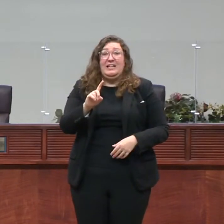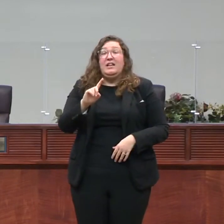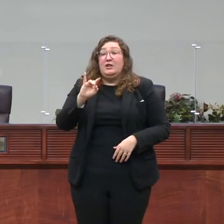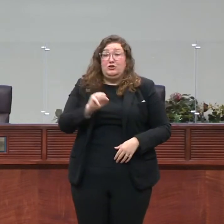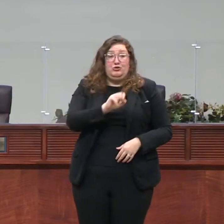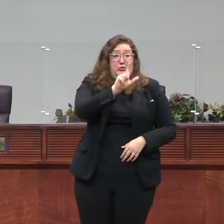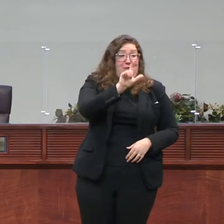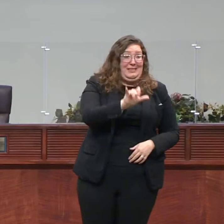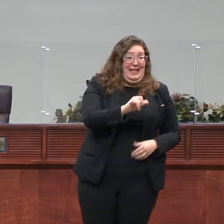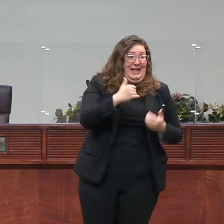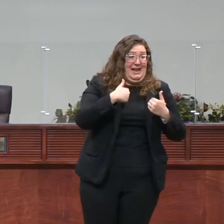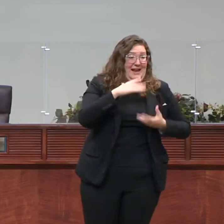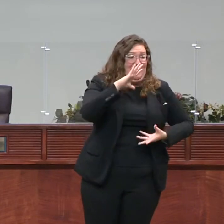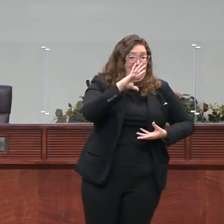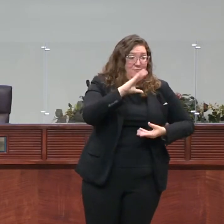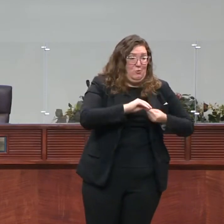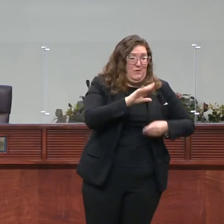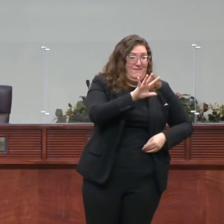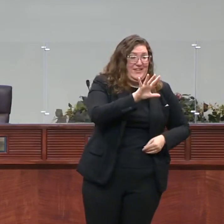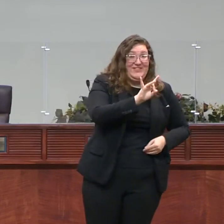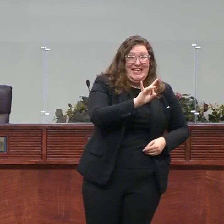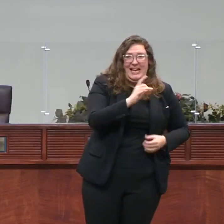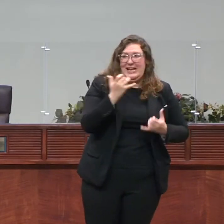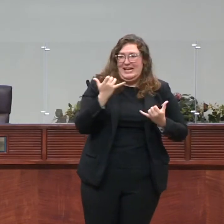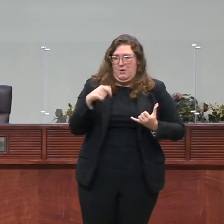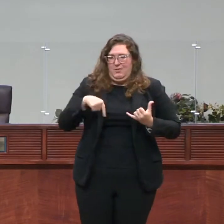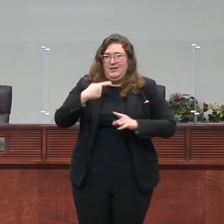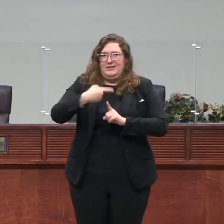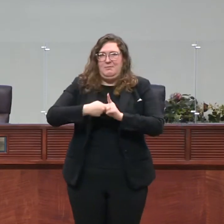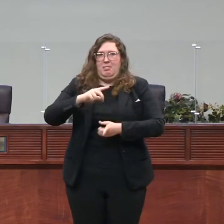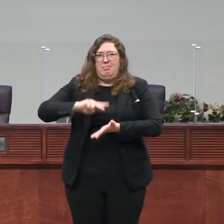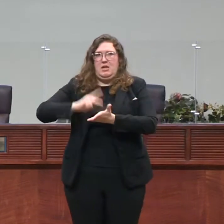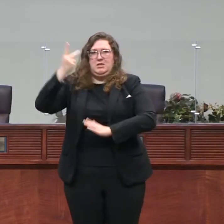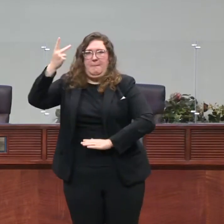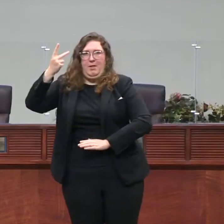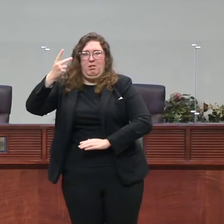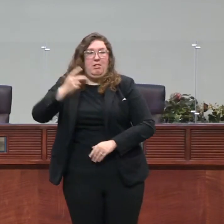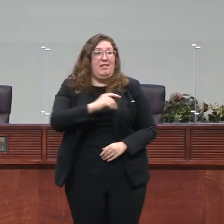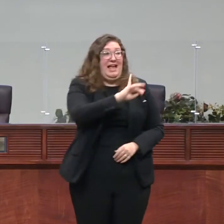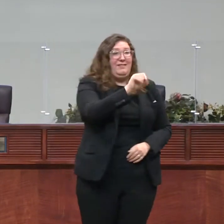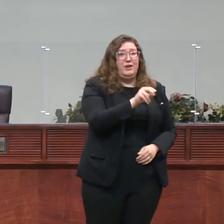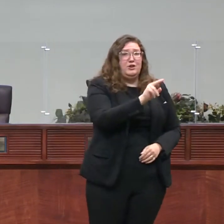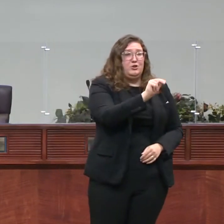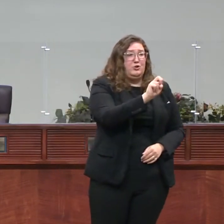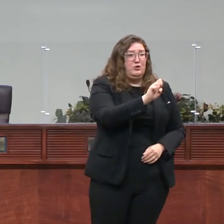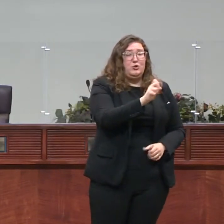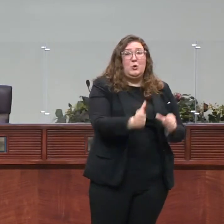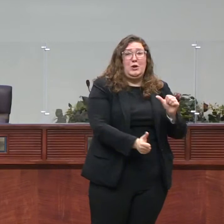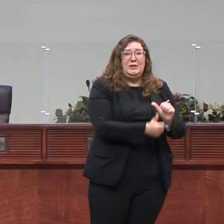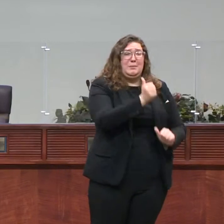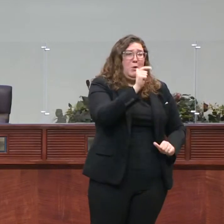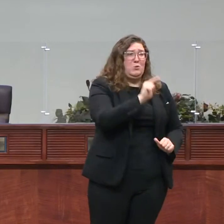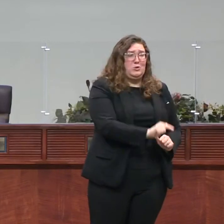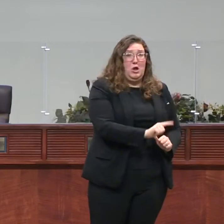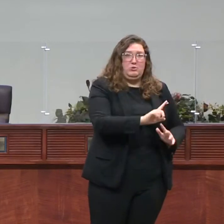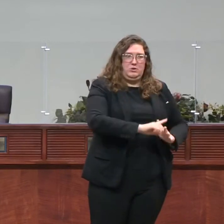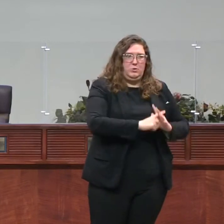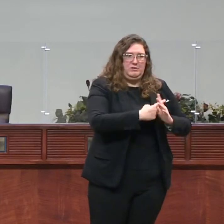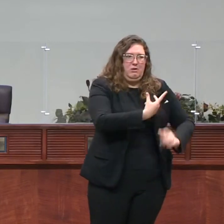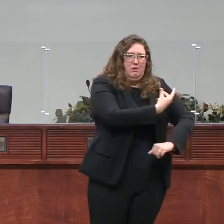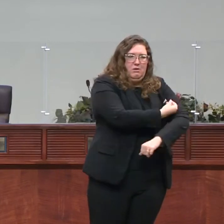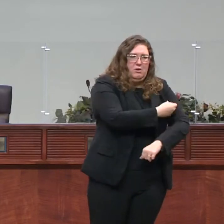we have a total of 58. In June, which was the lowest since we started vaccinations, was